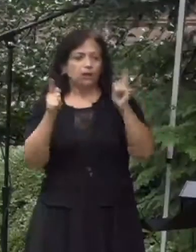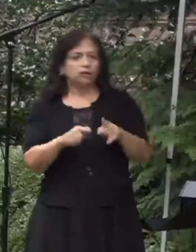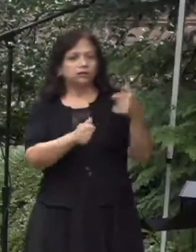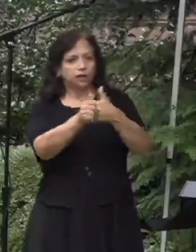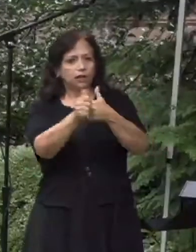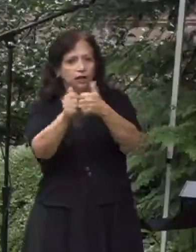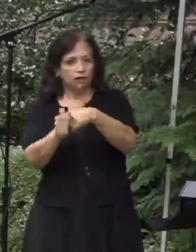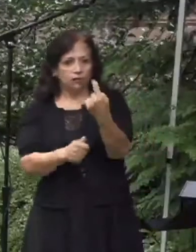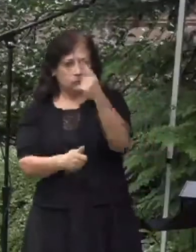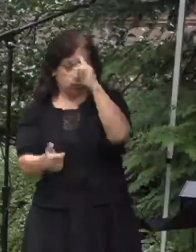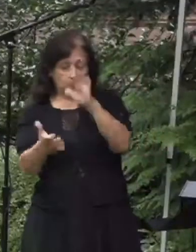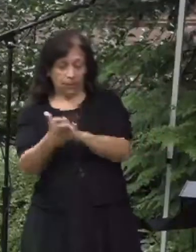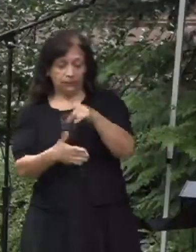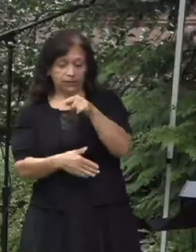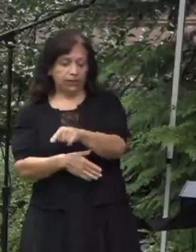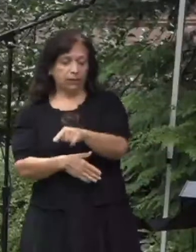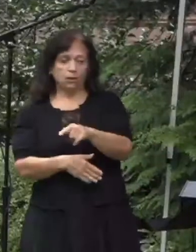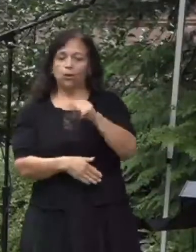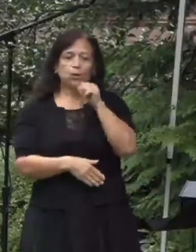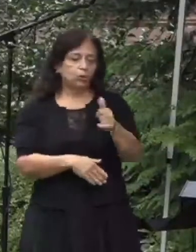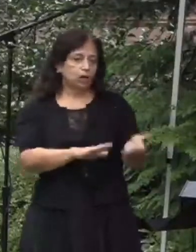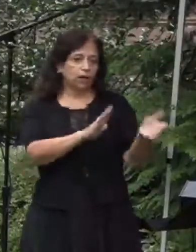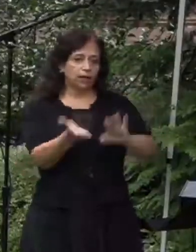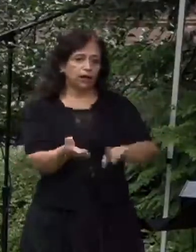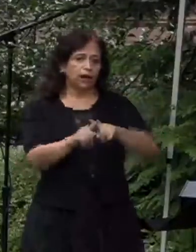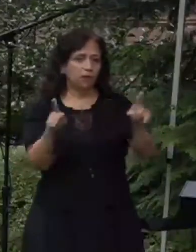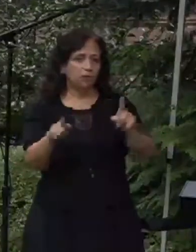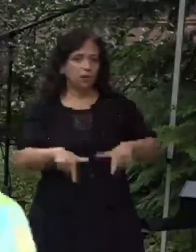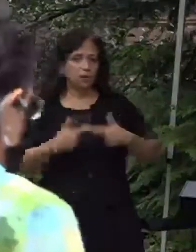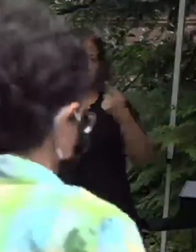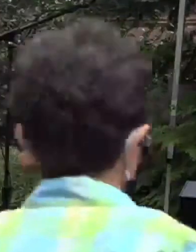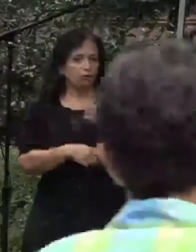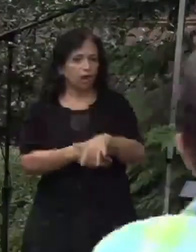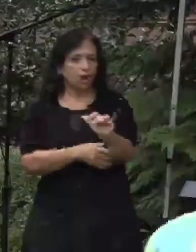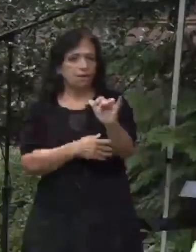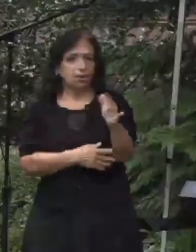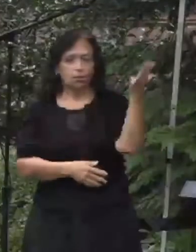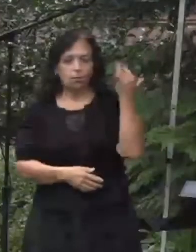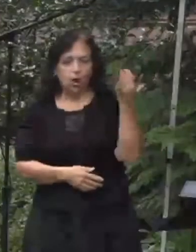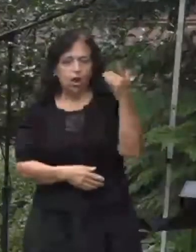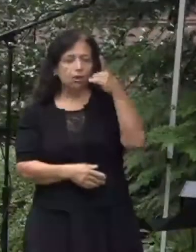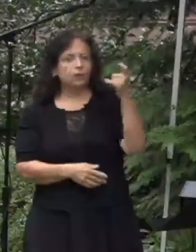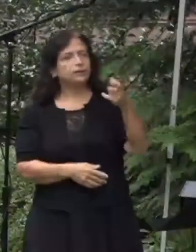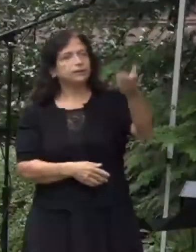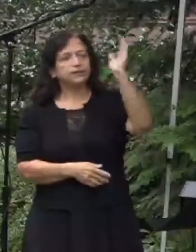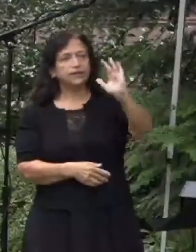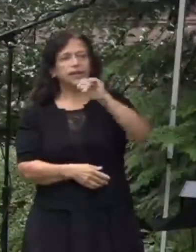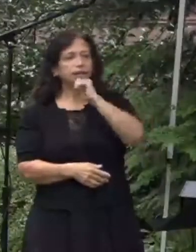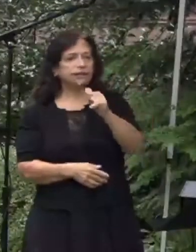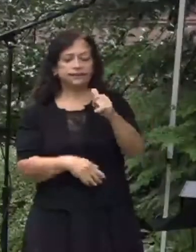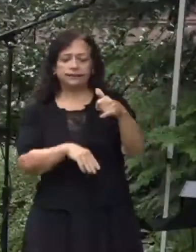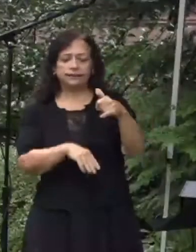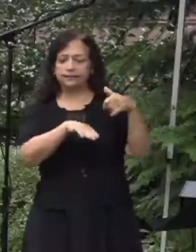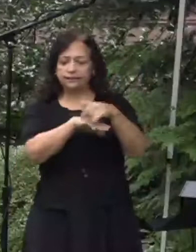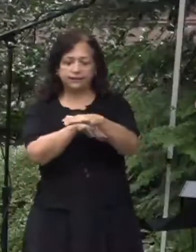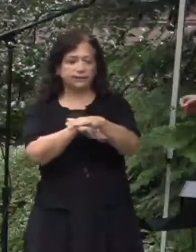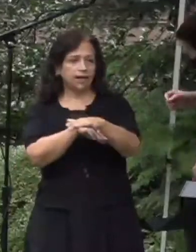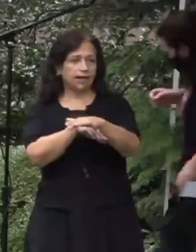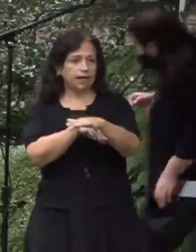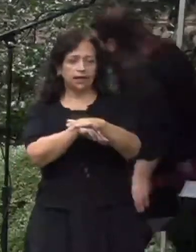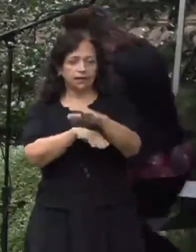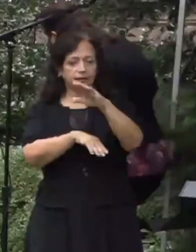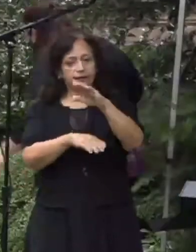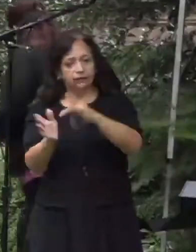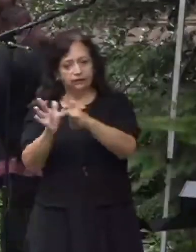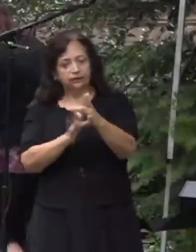not perish, but have everlasting life. Because indeed God did not send the Son into the world